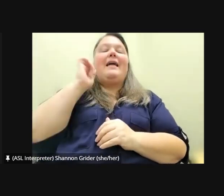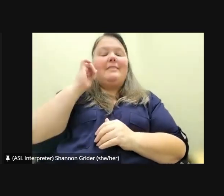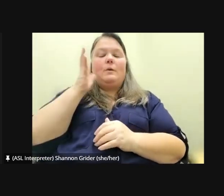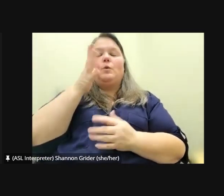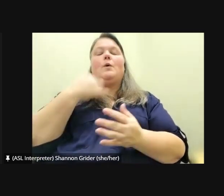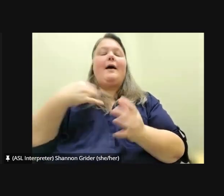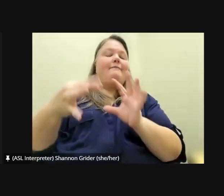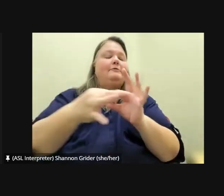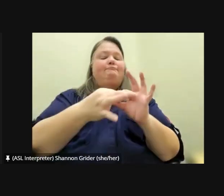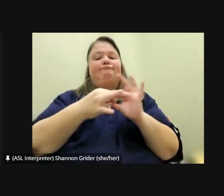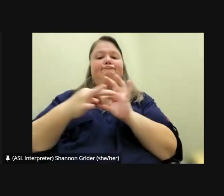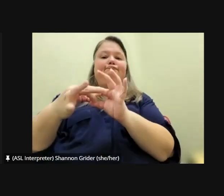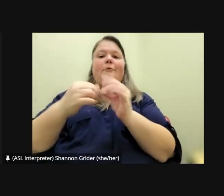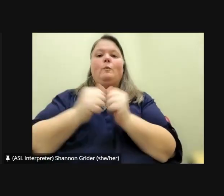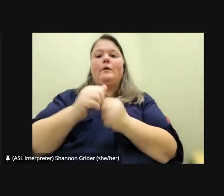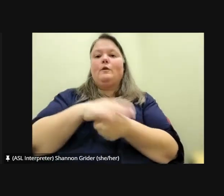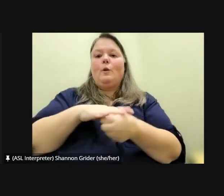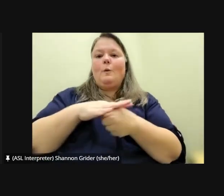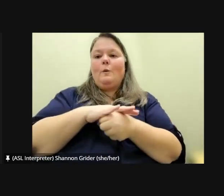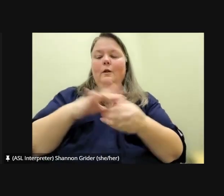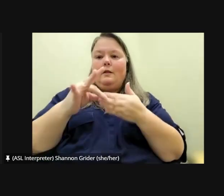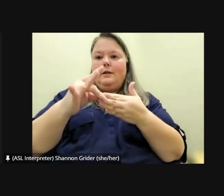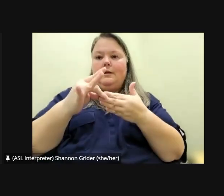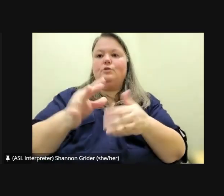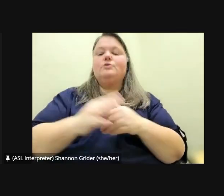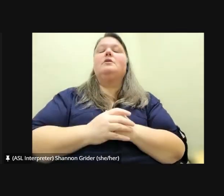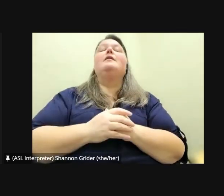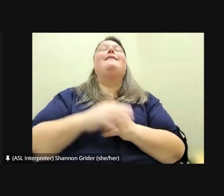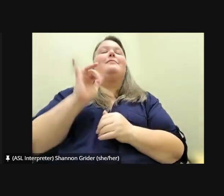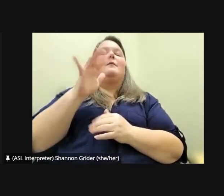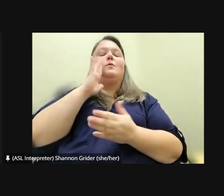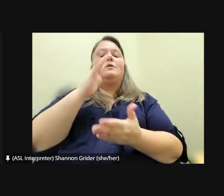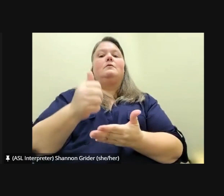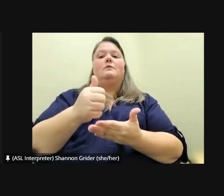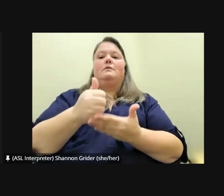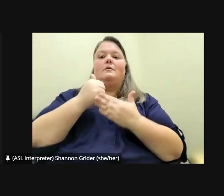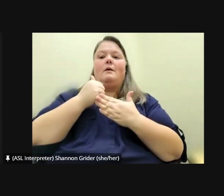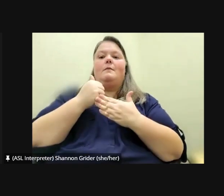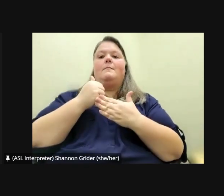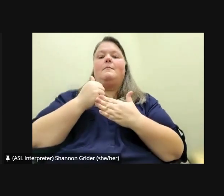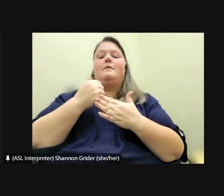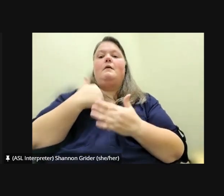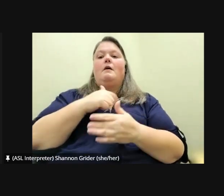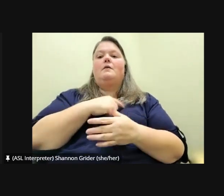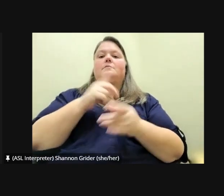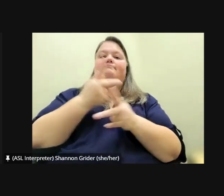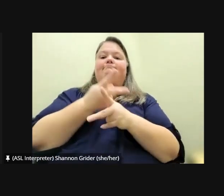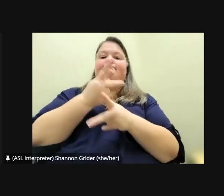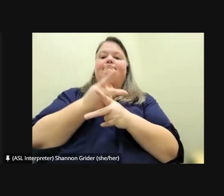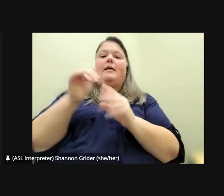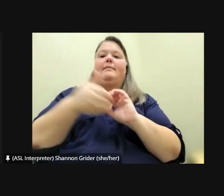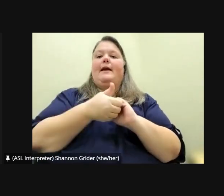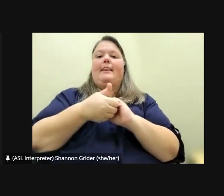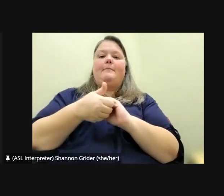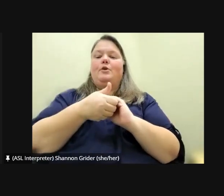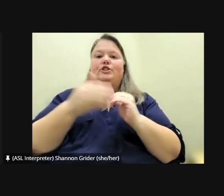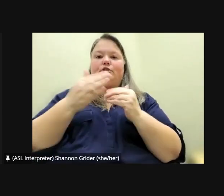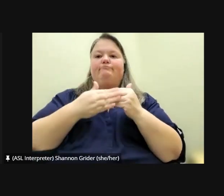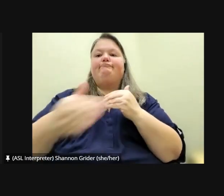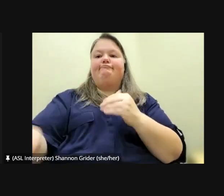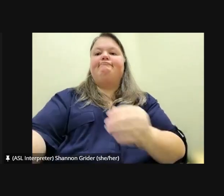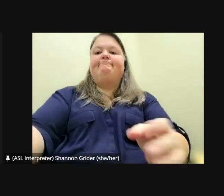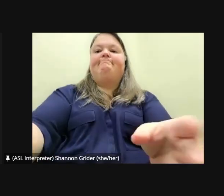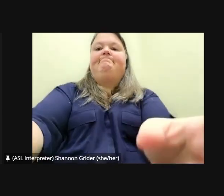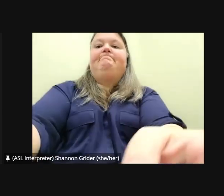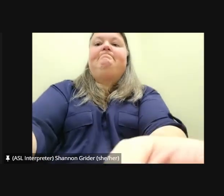leaders and encourage us to keep thinking about how we maintain that collaboration going forward.